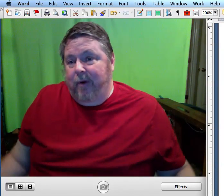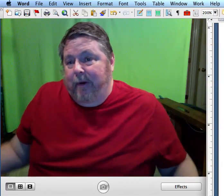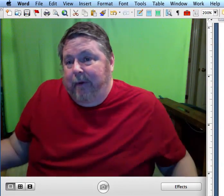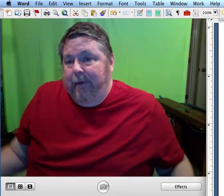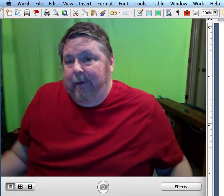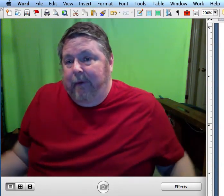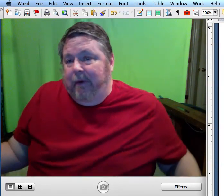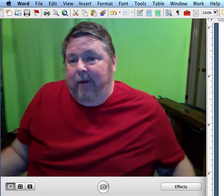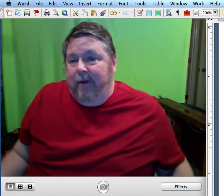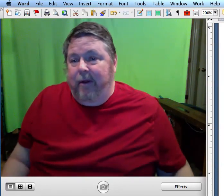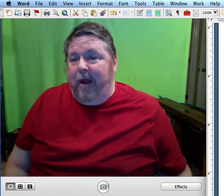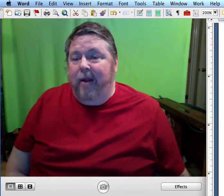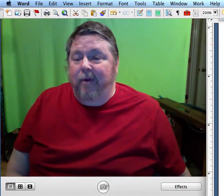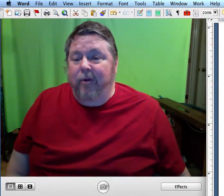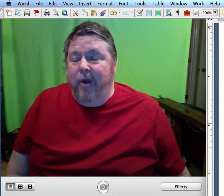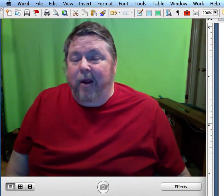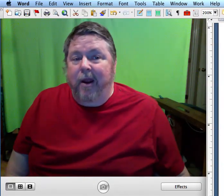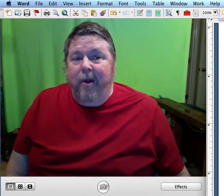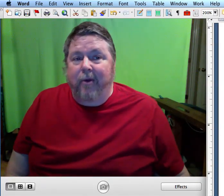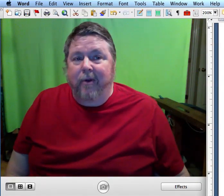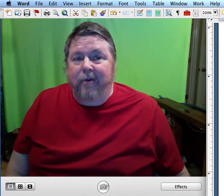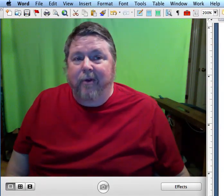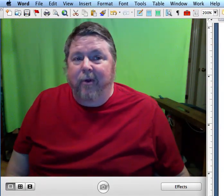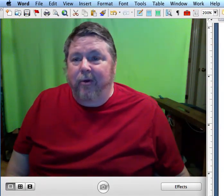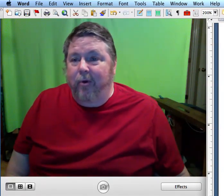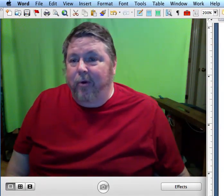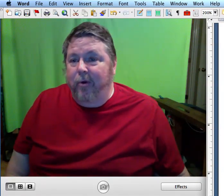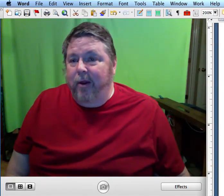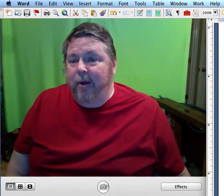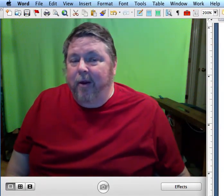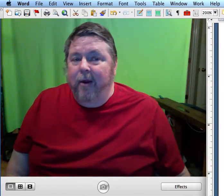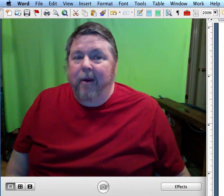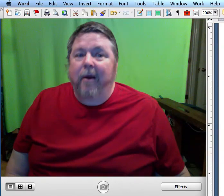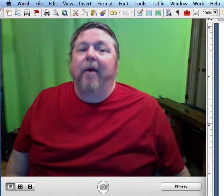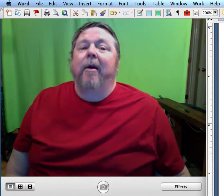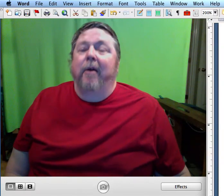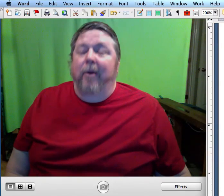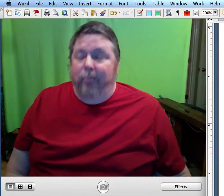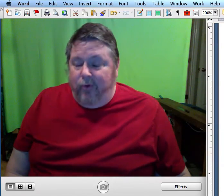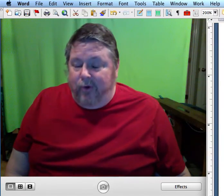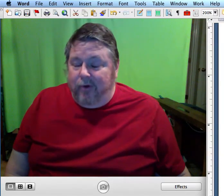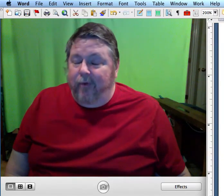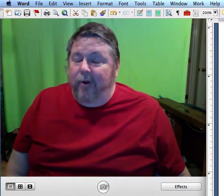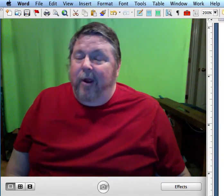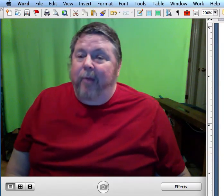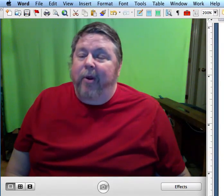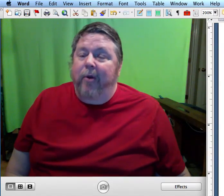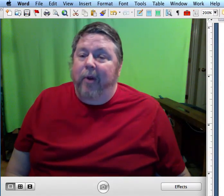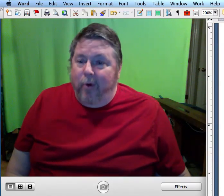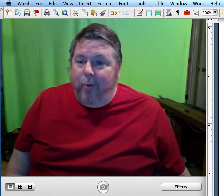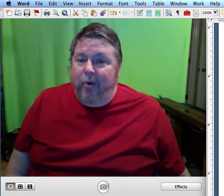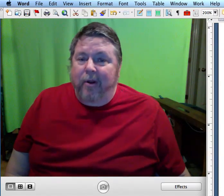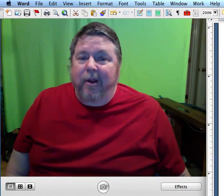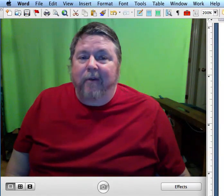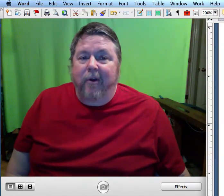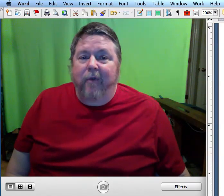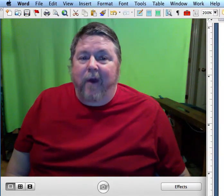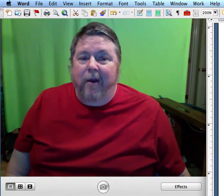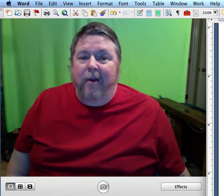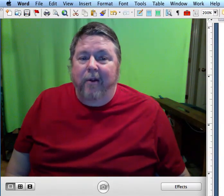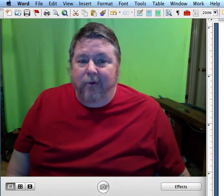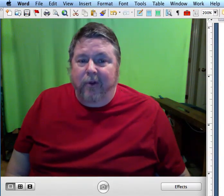work, then you're not getting better. You just know that you could be. Prove to yourself that you can get better. Incorporate the things